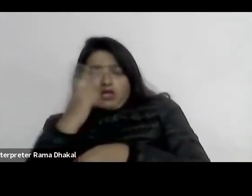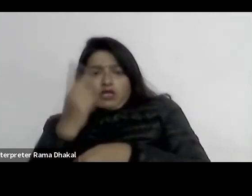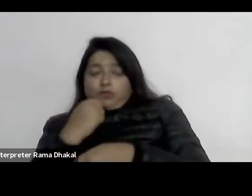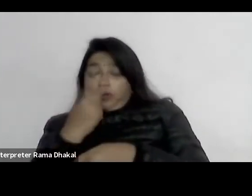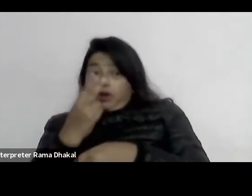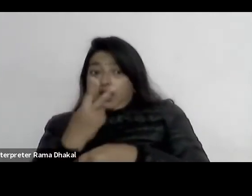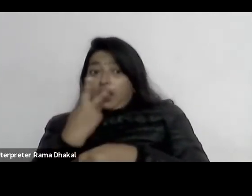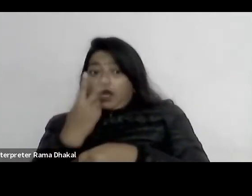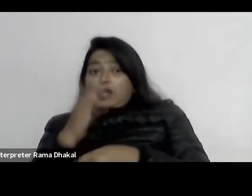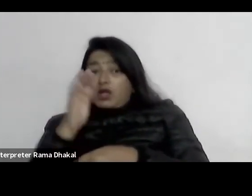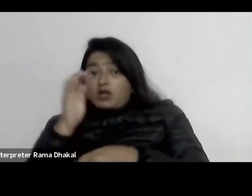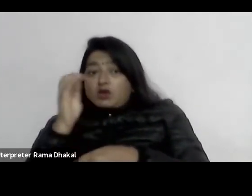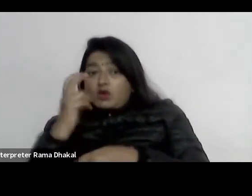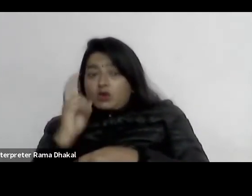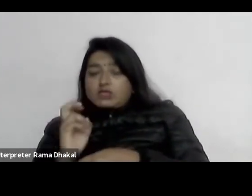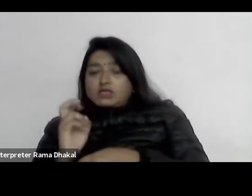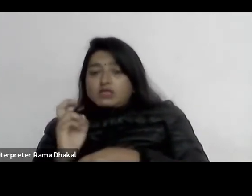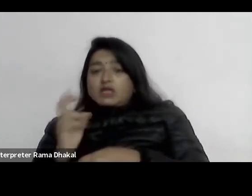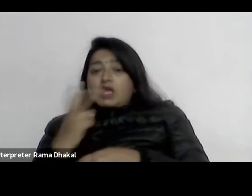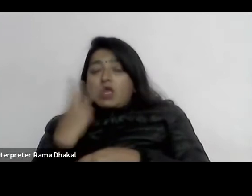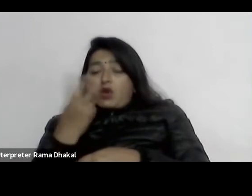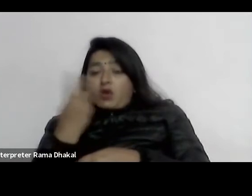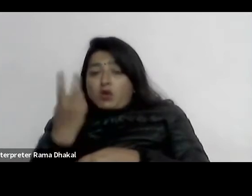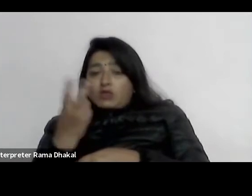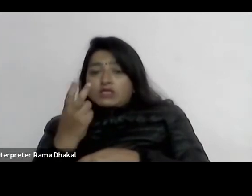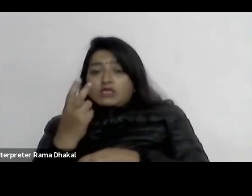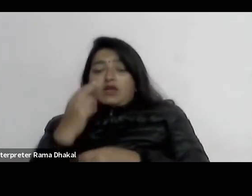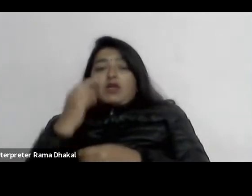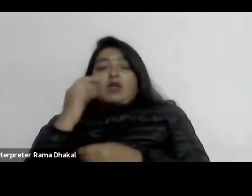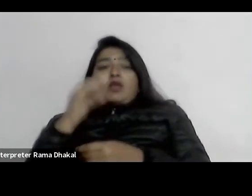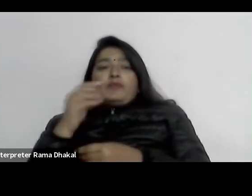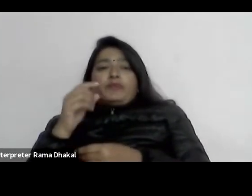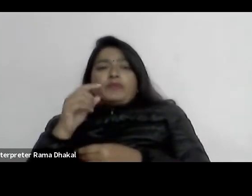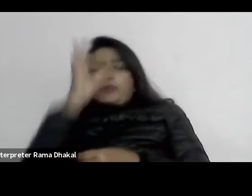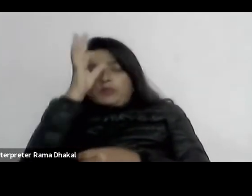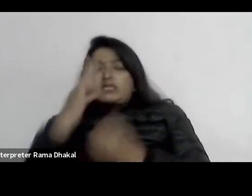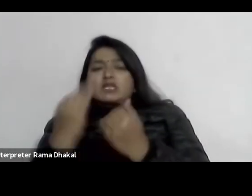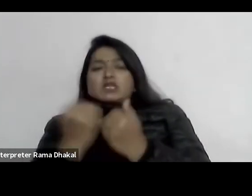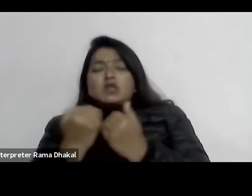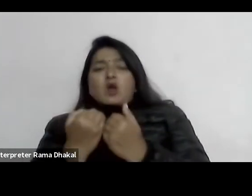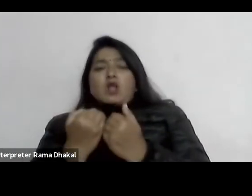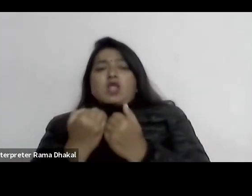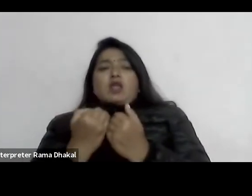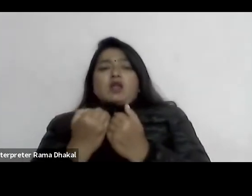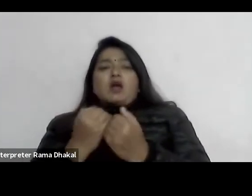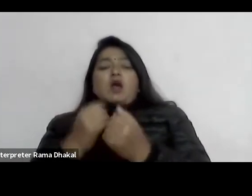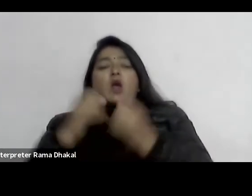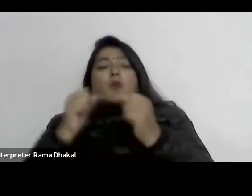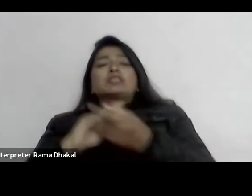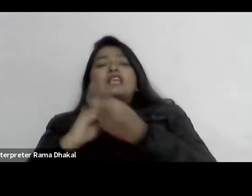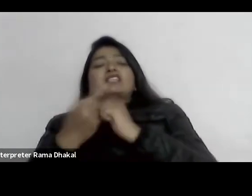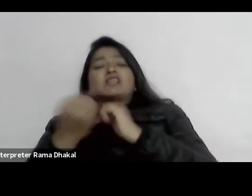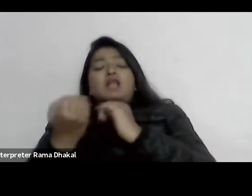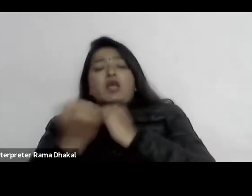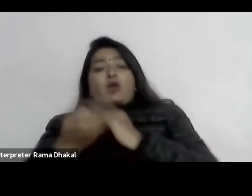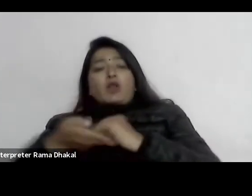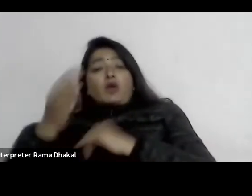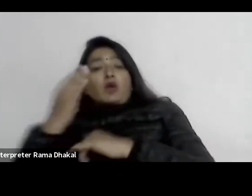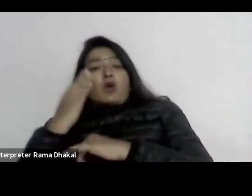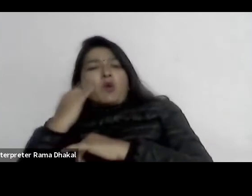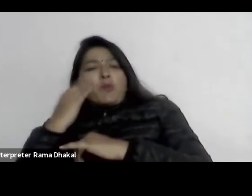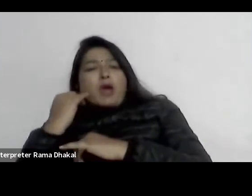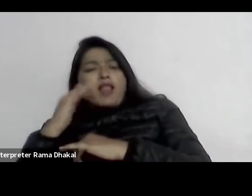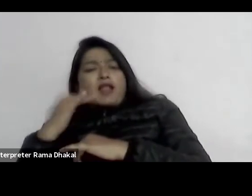Women, migrant women especially, want to be invisible. So there should be a better understanding of the role